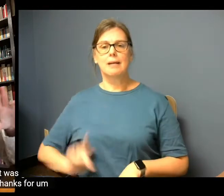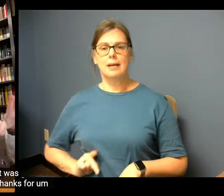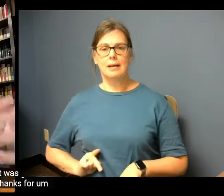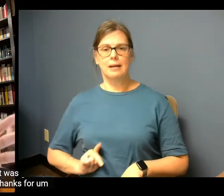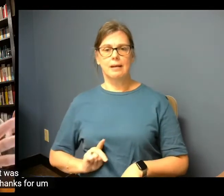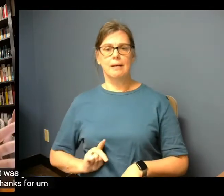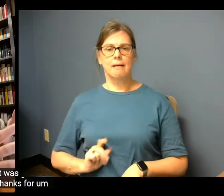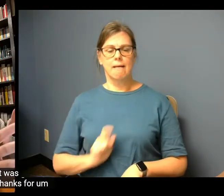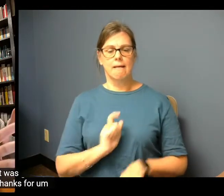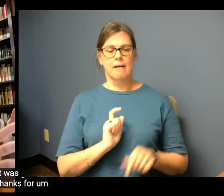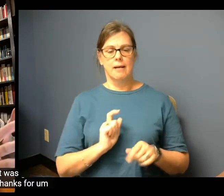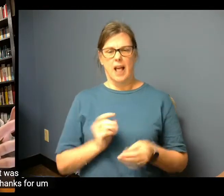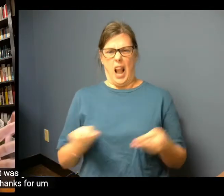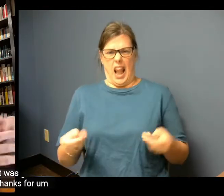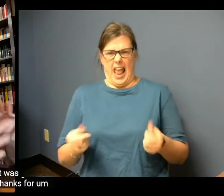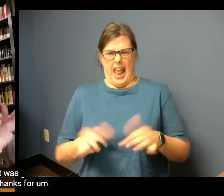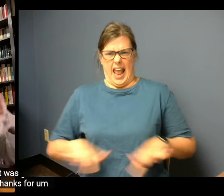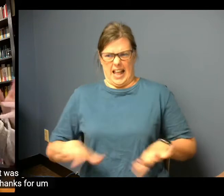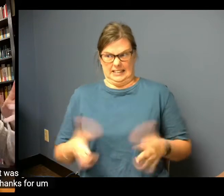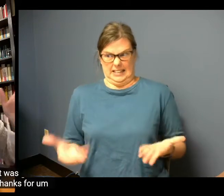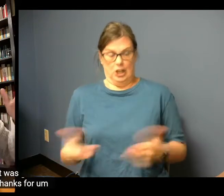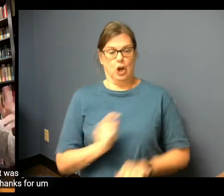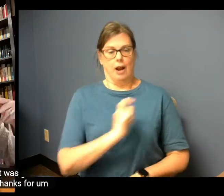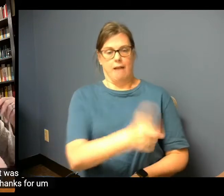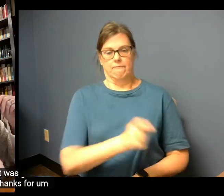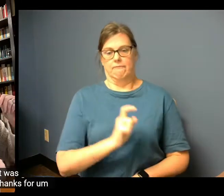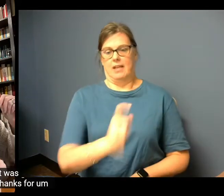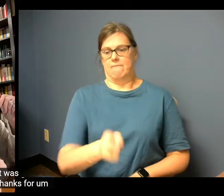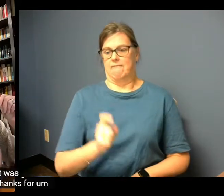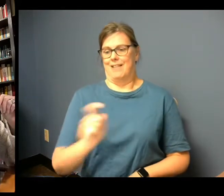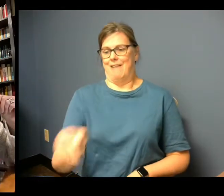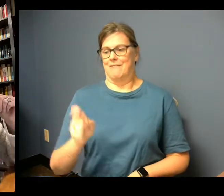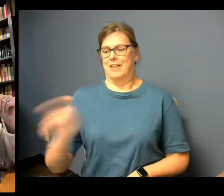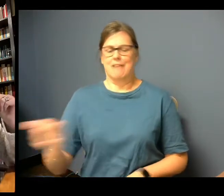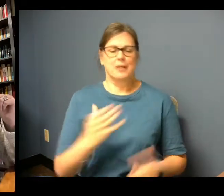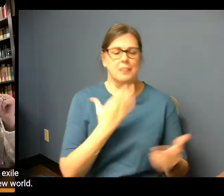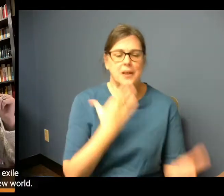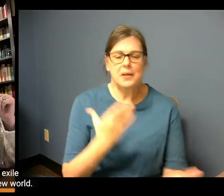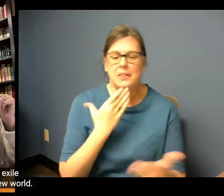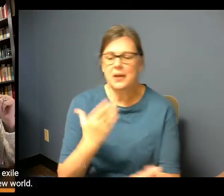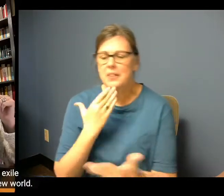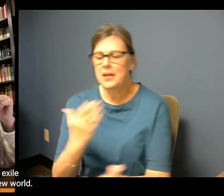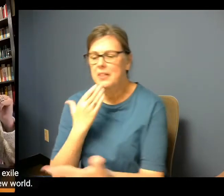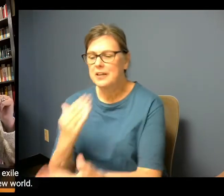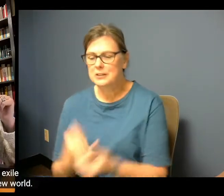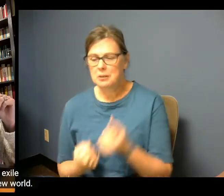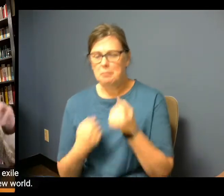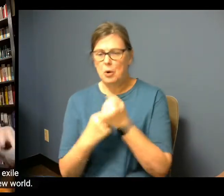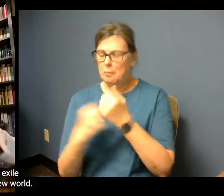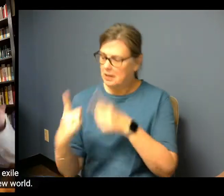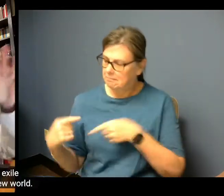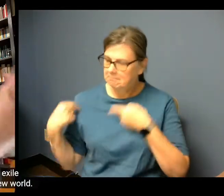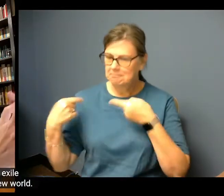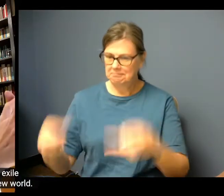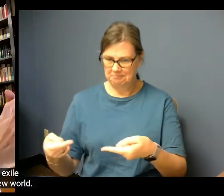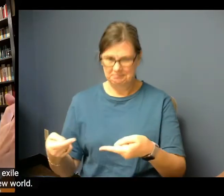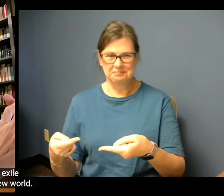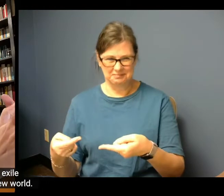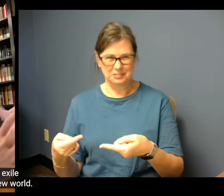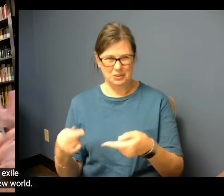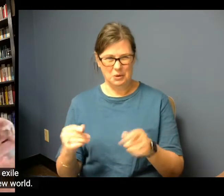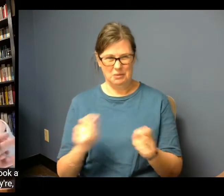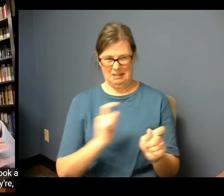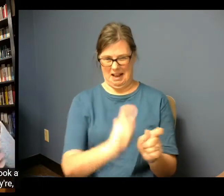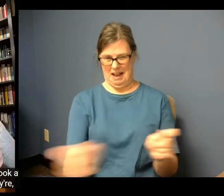land that was given to specific people. Like, hey, thanks for helped me out when I was in exile. So here's some land in the New